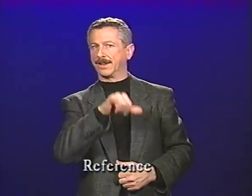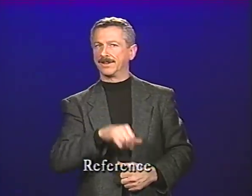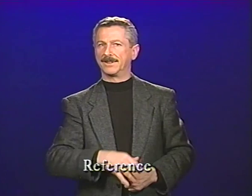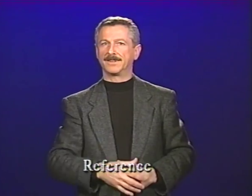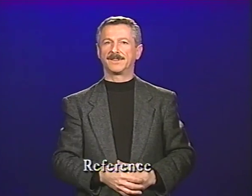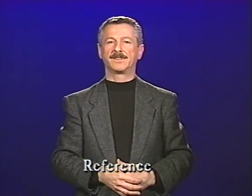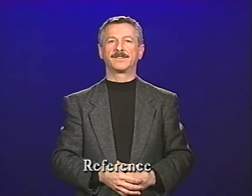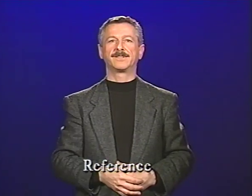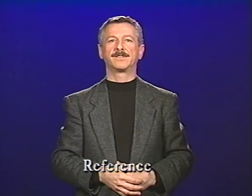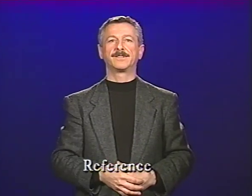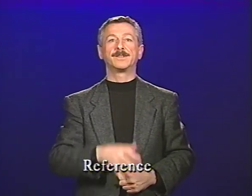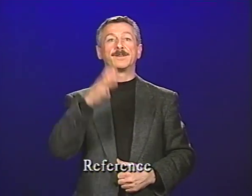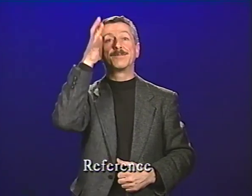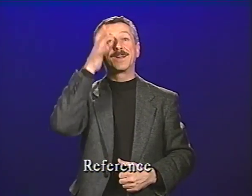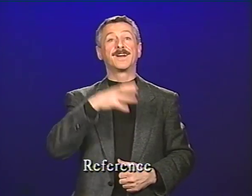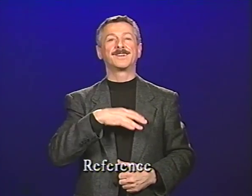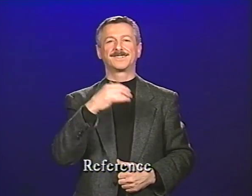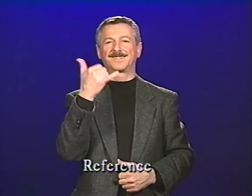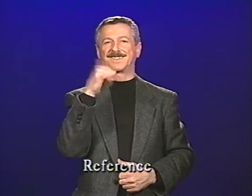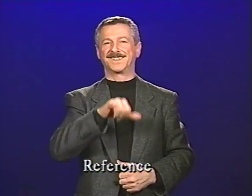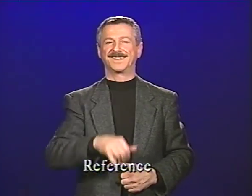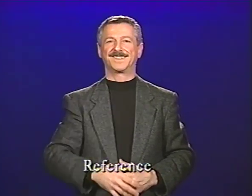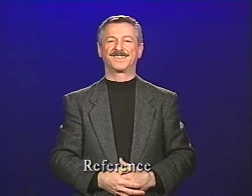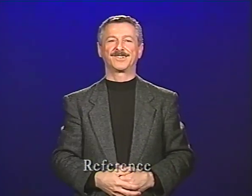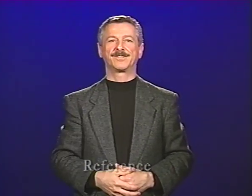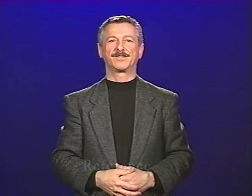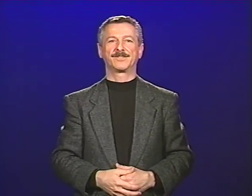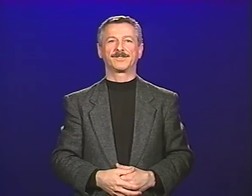The man is silly. A man is silly.